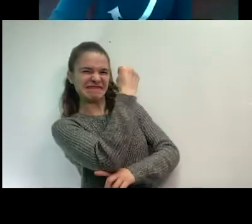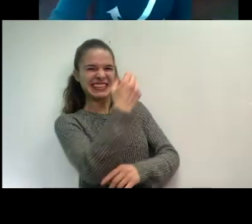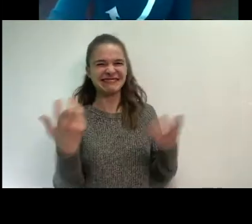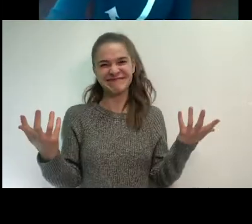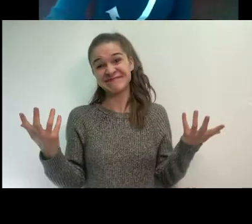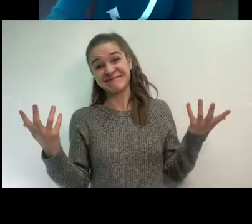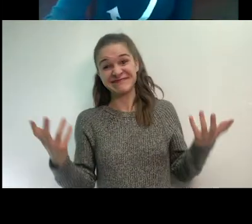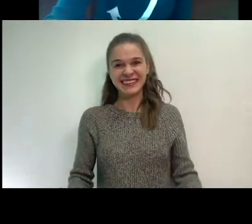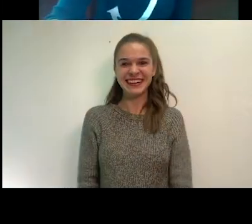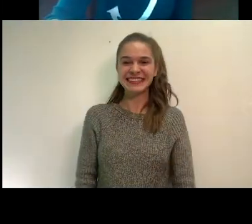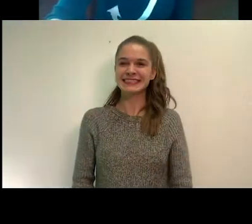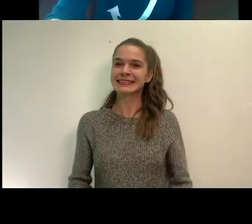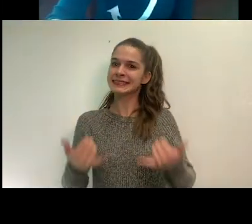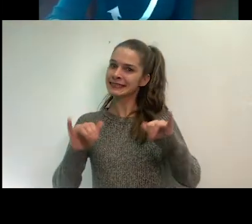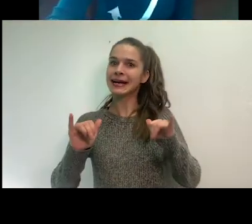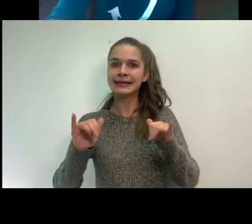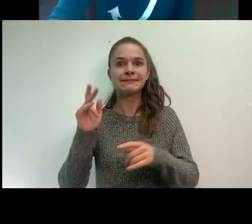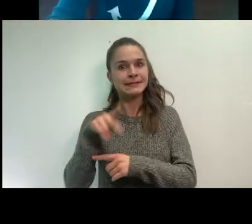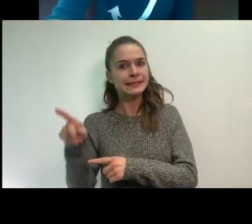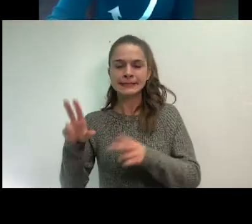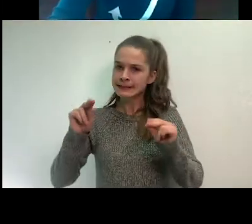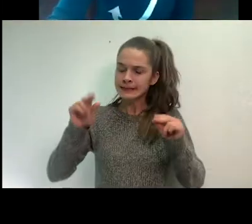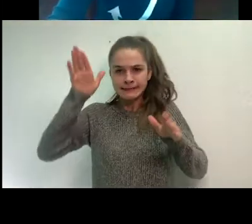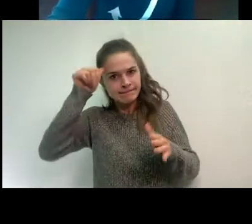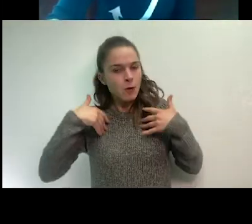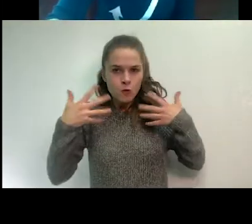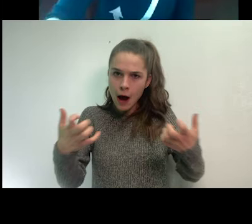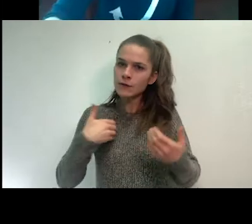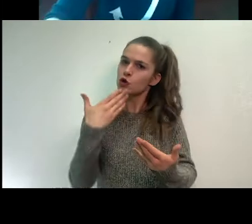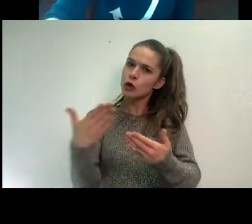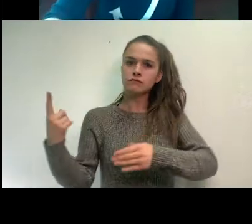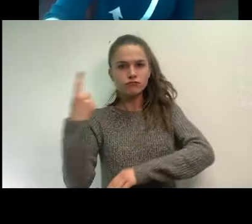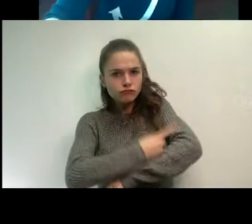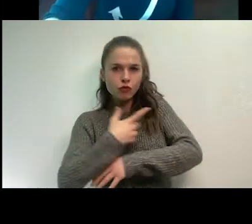Still, Penelope was determined to have a good first day.